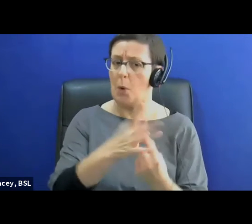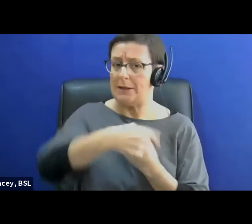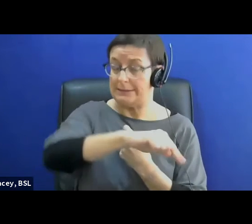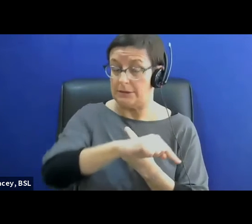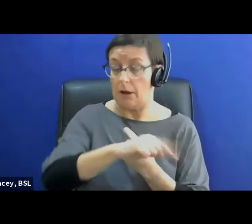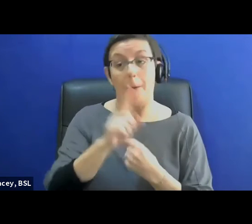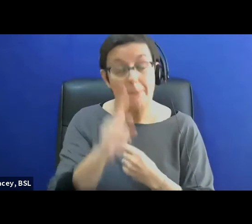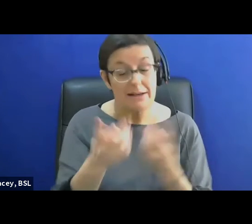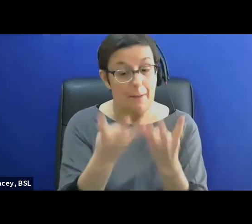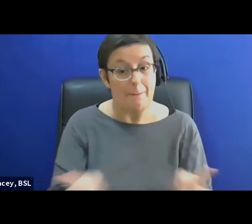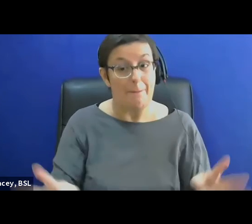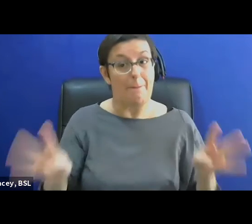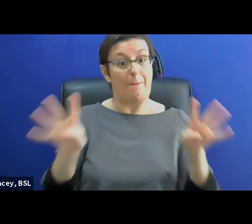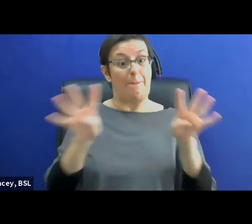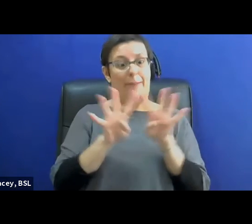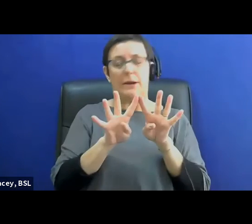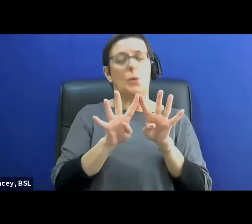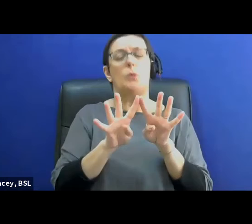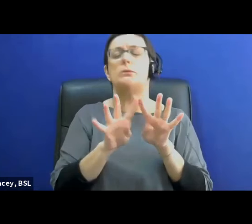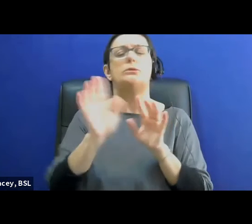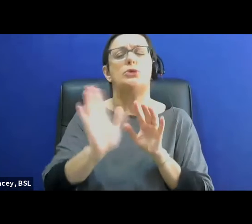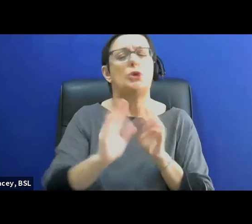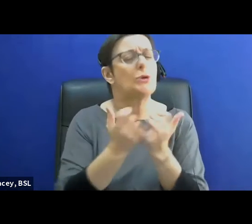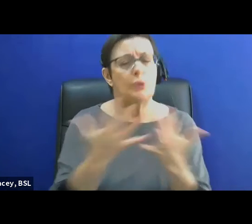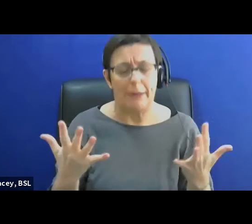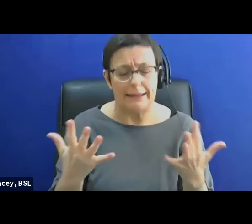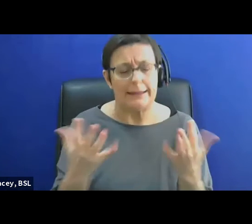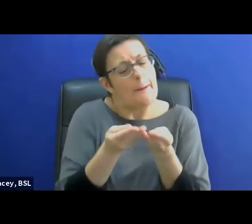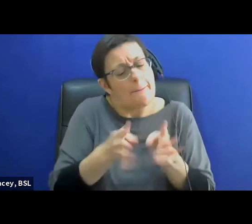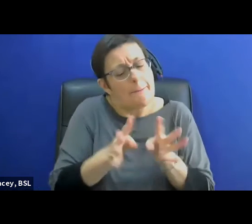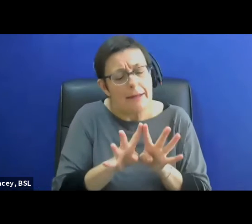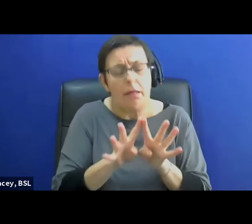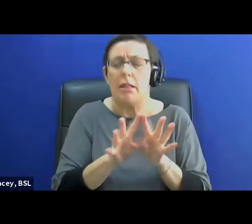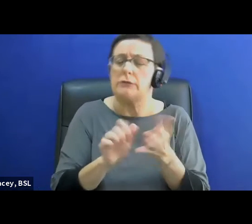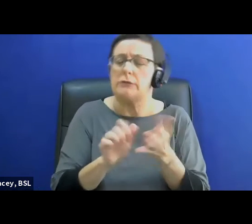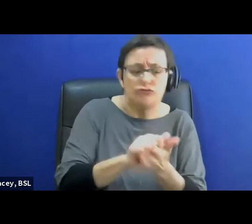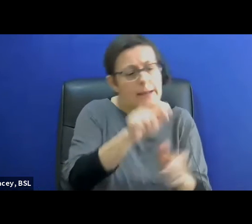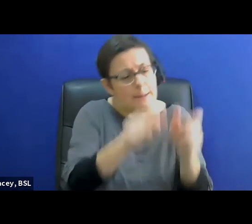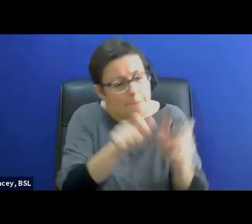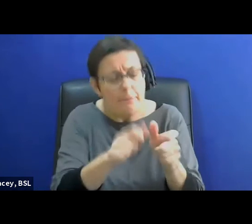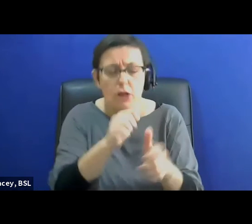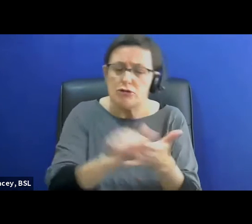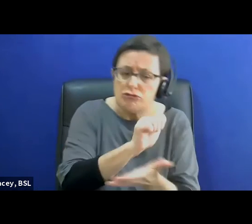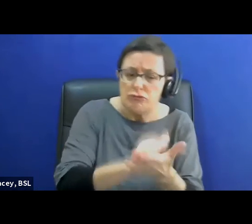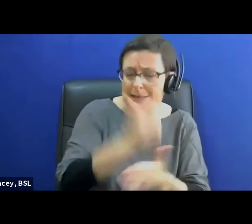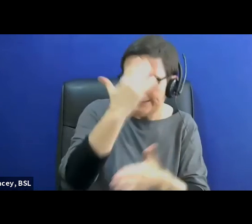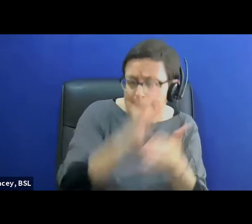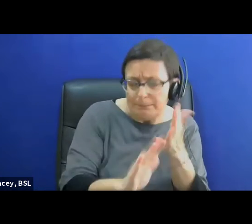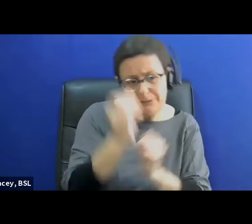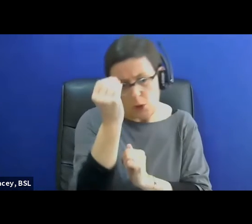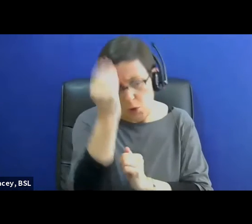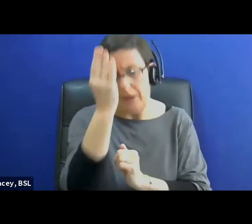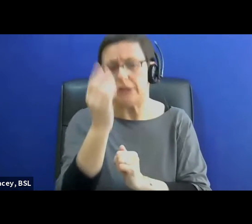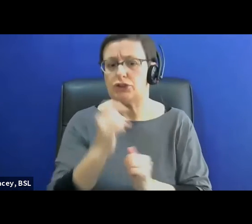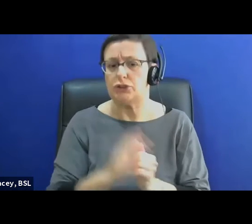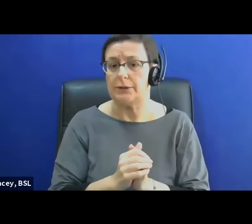big, having a panel that has the right experience and can work. This was also something I set up when I was involved